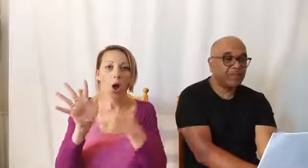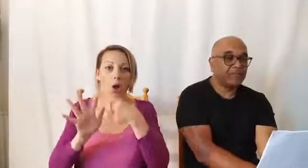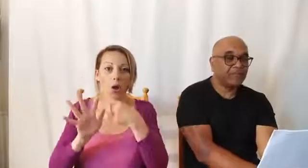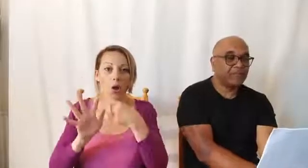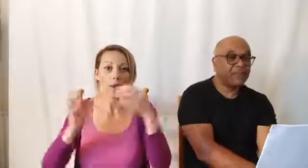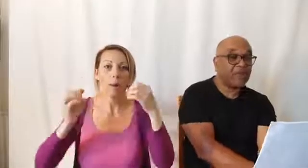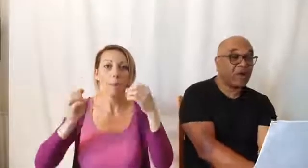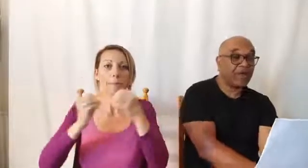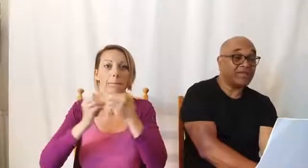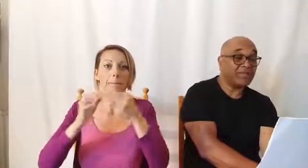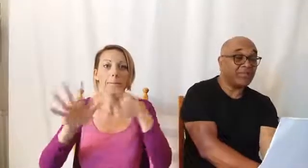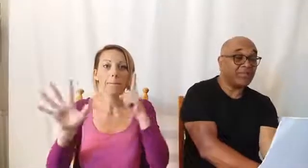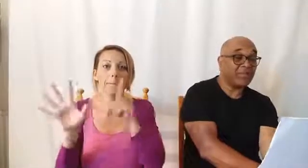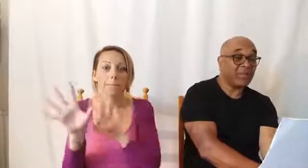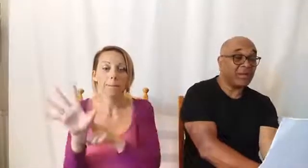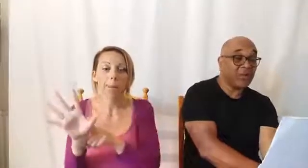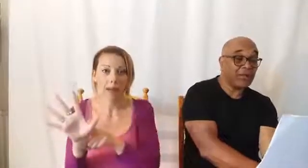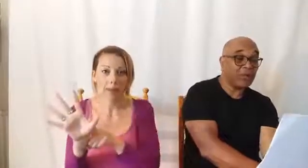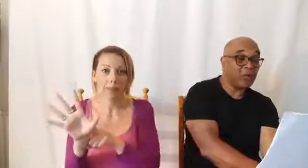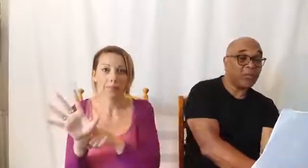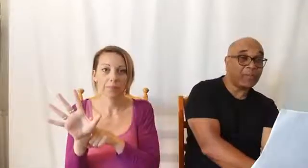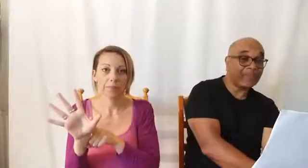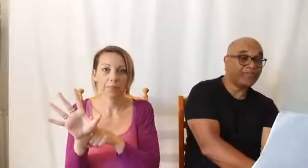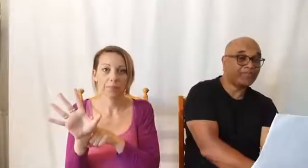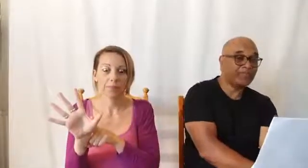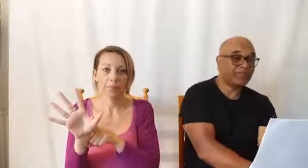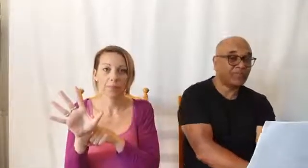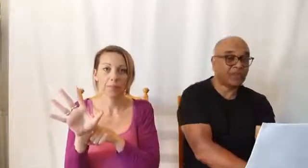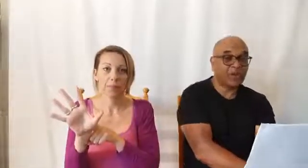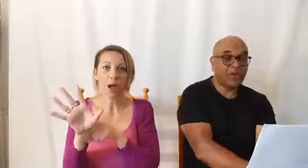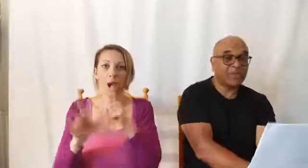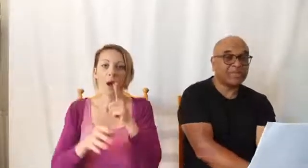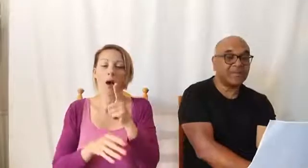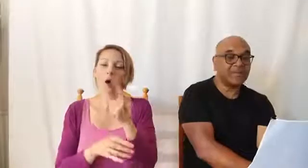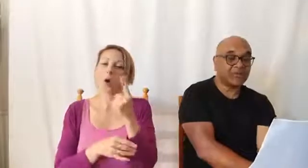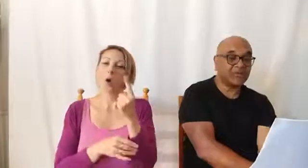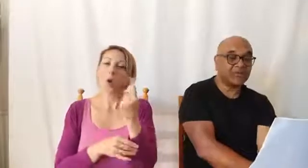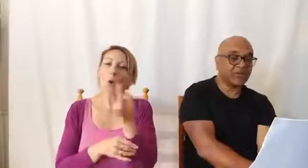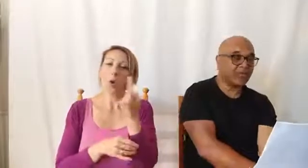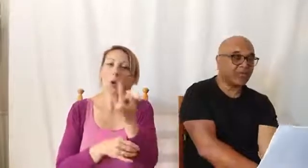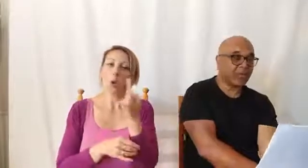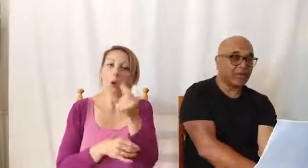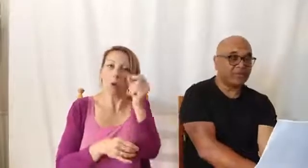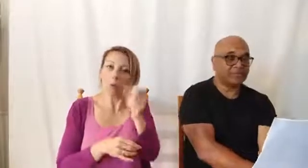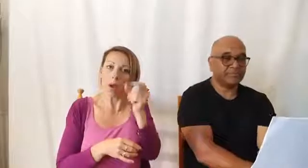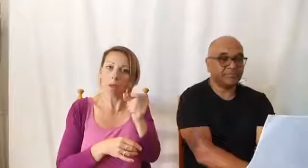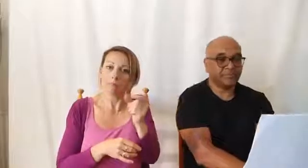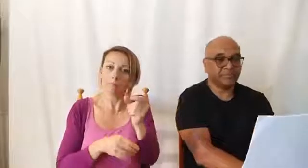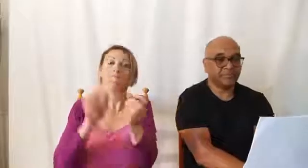The star is a barnacle called Ben, who is an adventurous little fellow at heart.